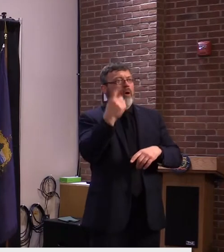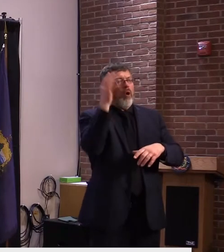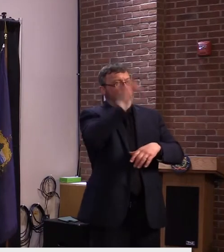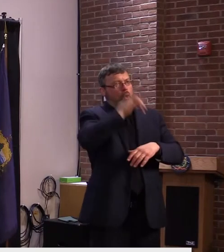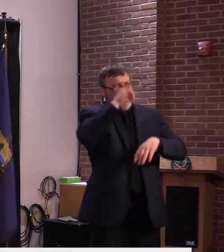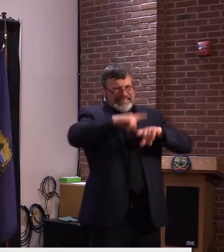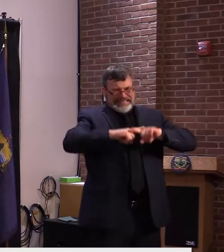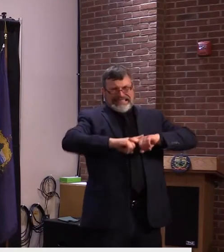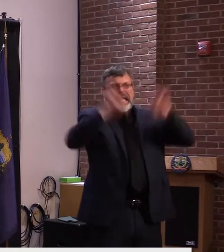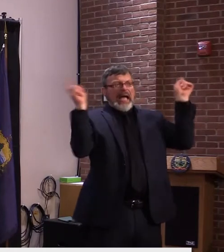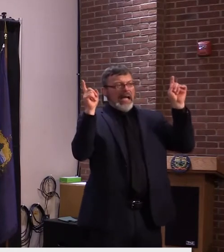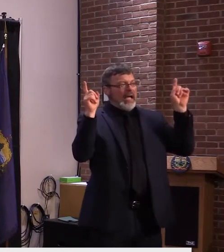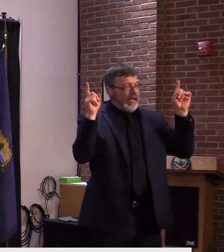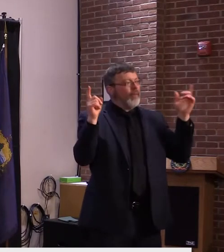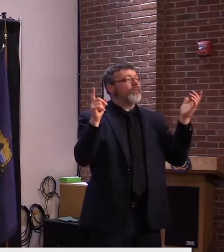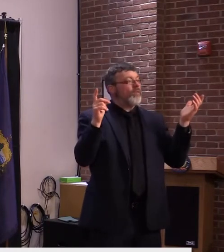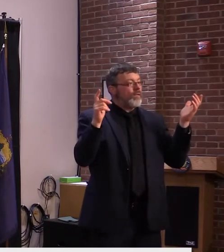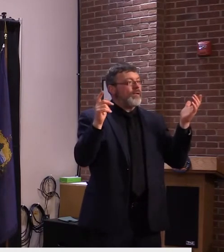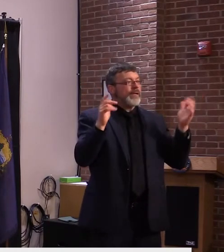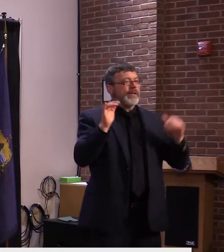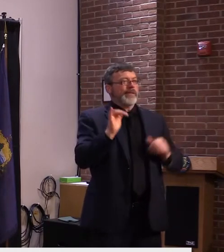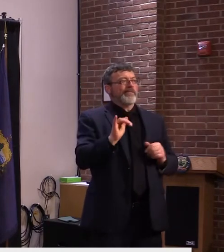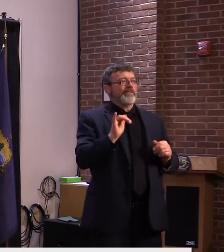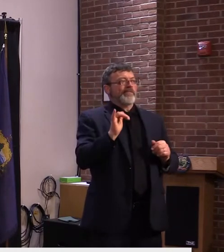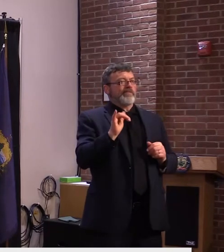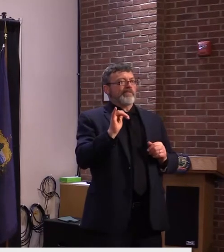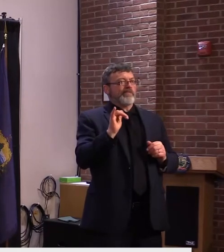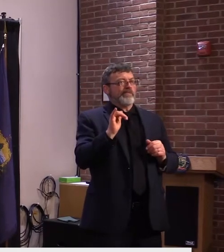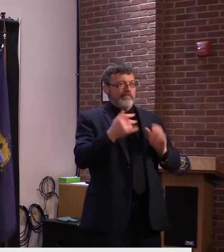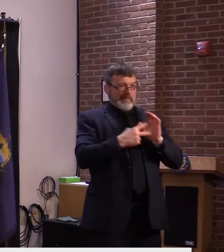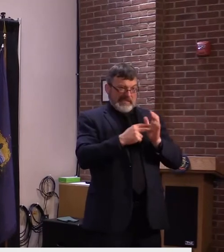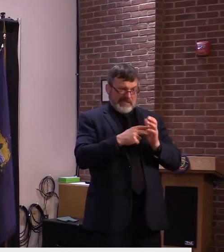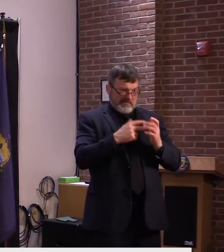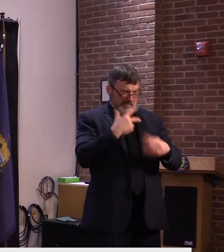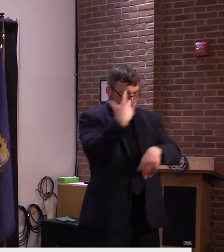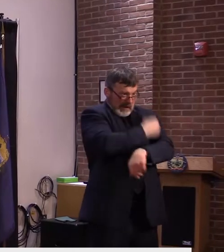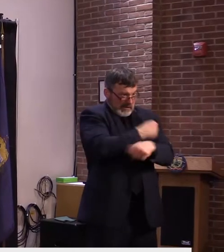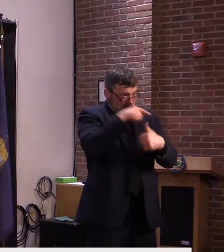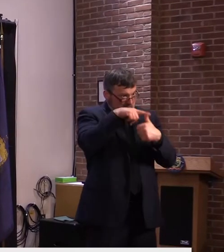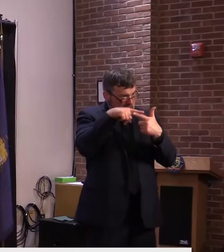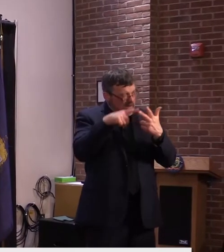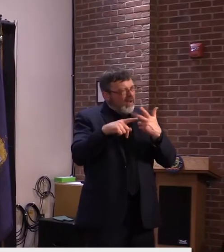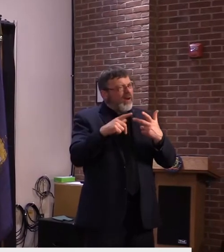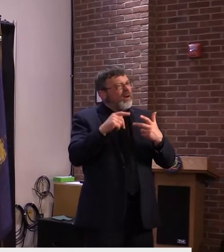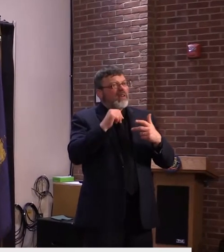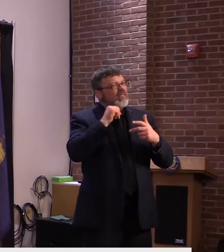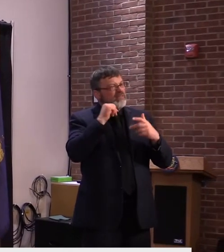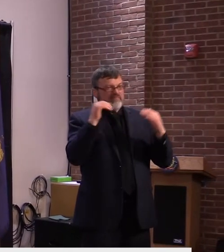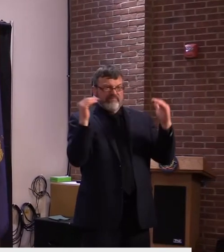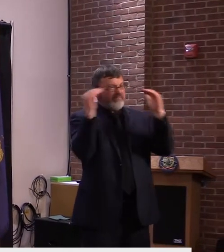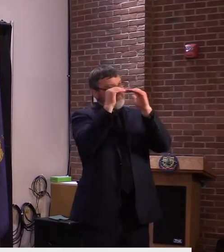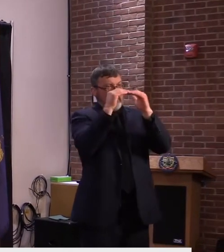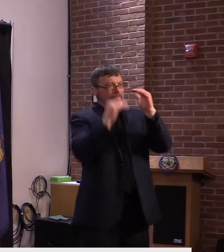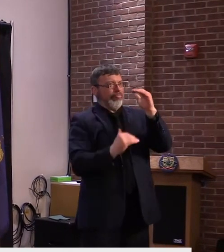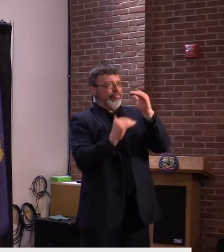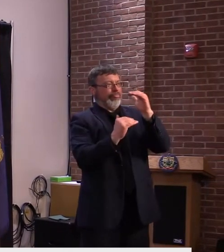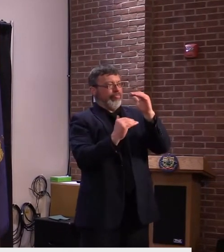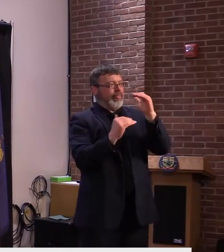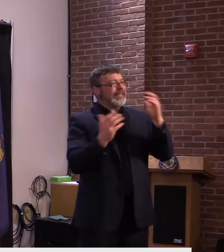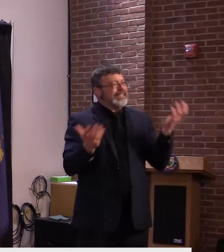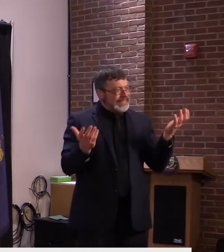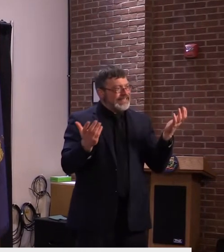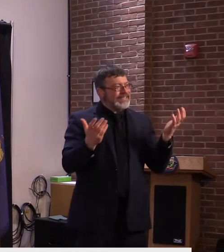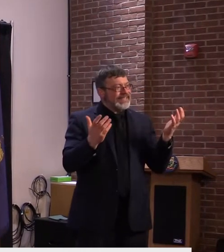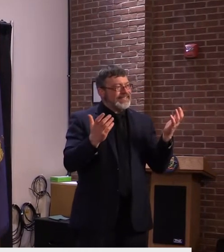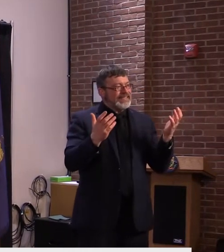effective, things will be designed. But most people are kind of resigned to the fact that this may be a yearly event, but there's